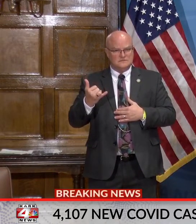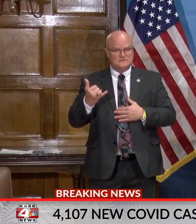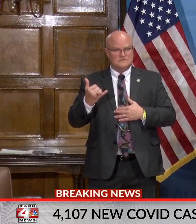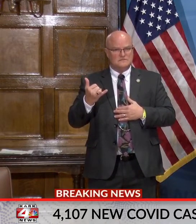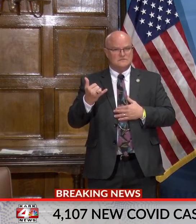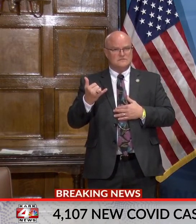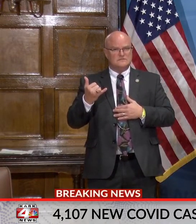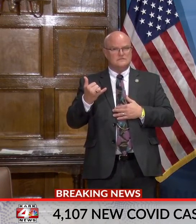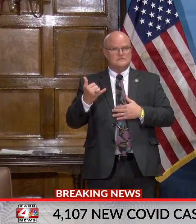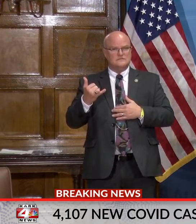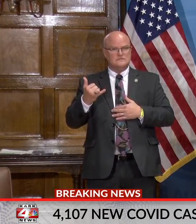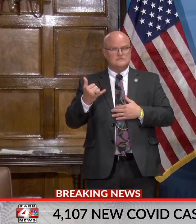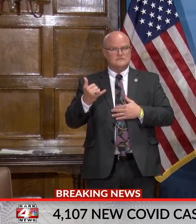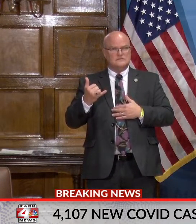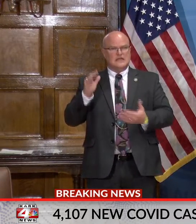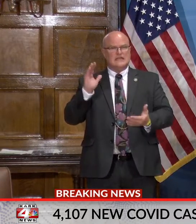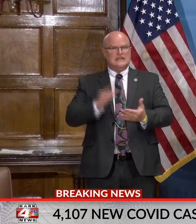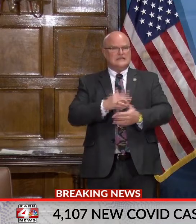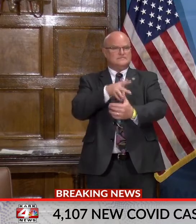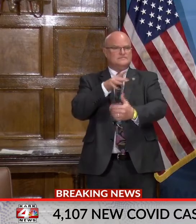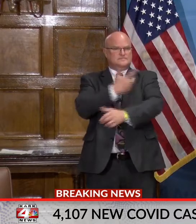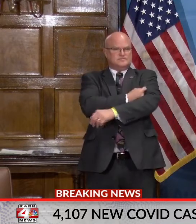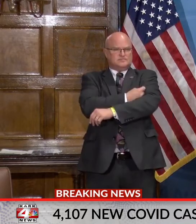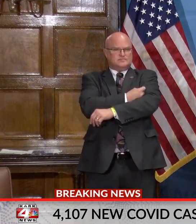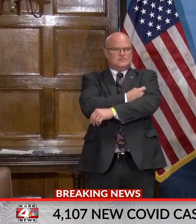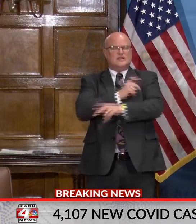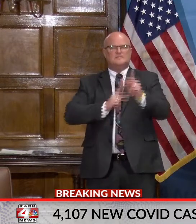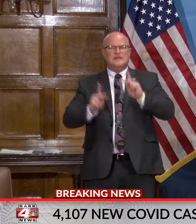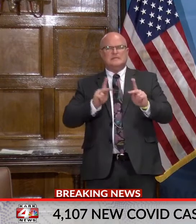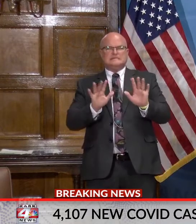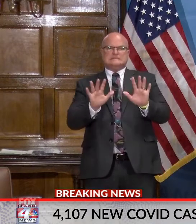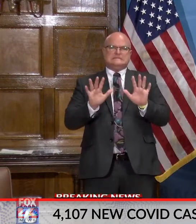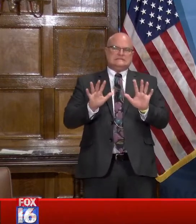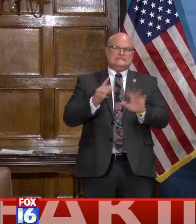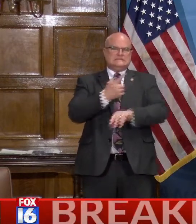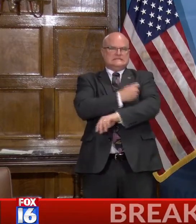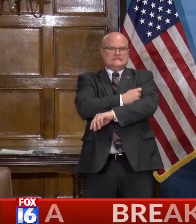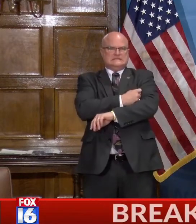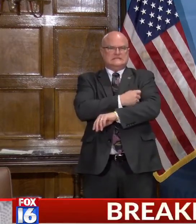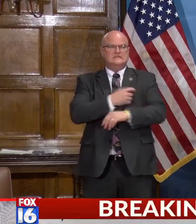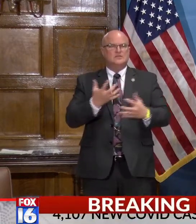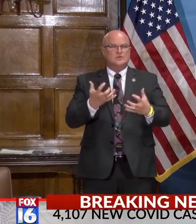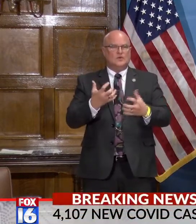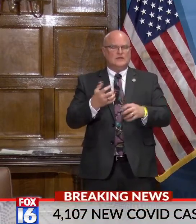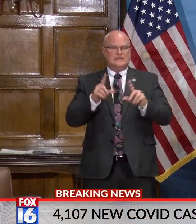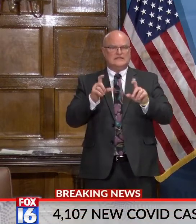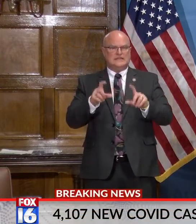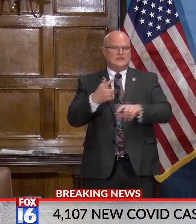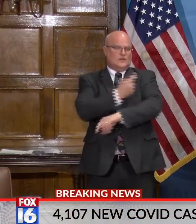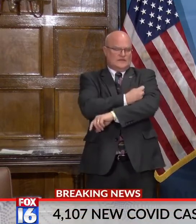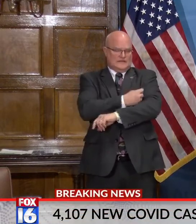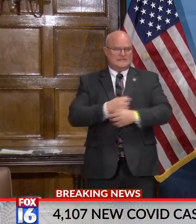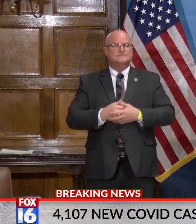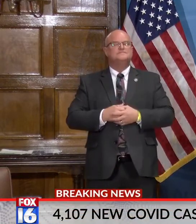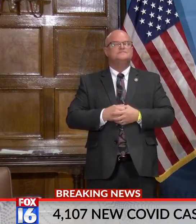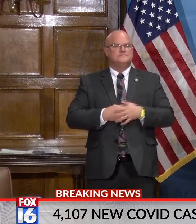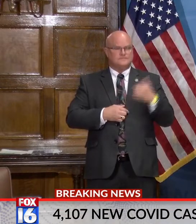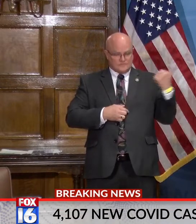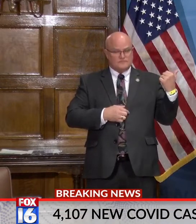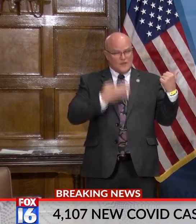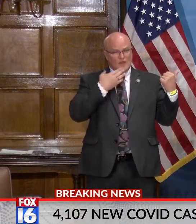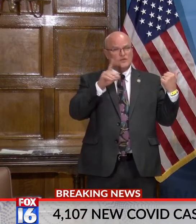less uptake of the vaccine hesitancy among people we expected to want the vaccine? That's a